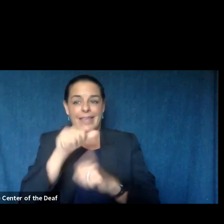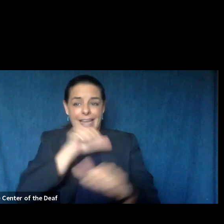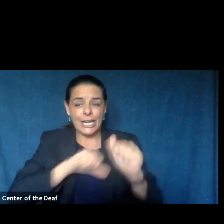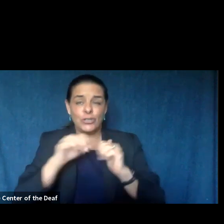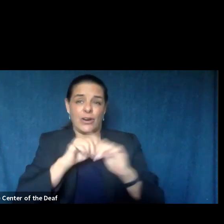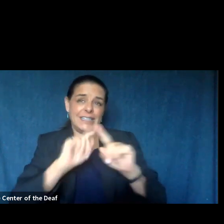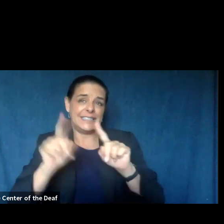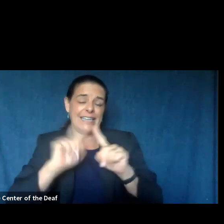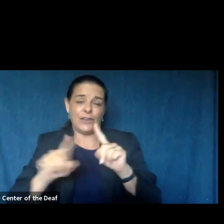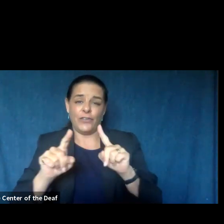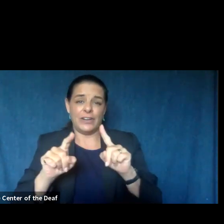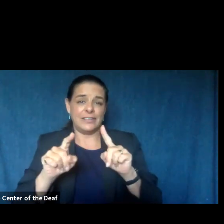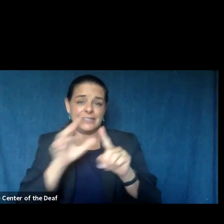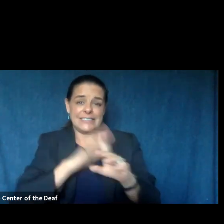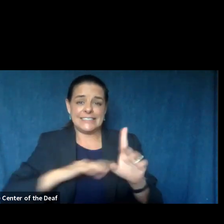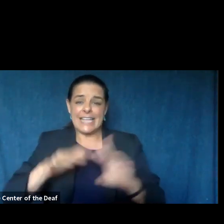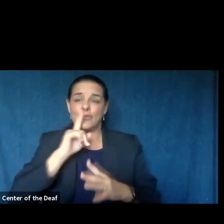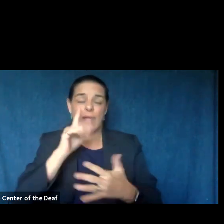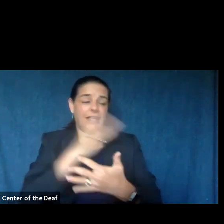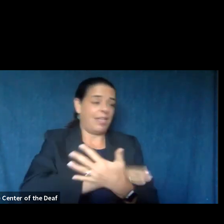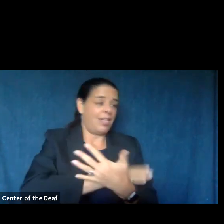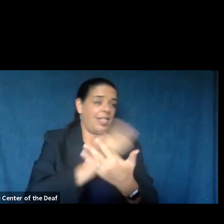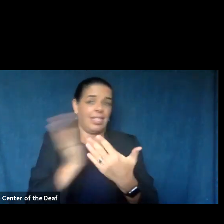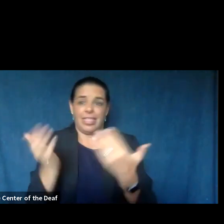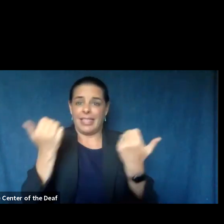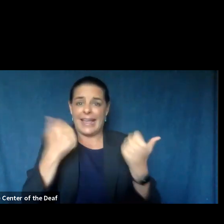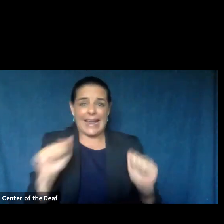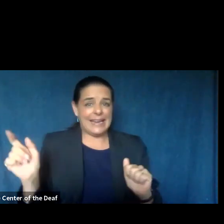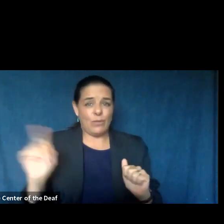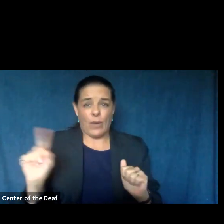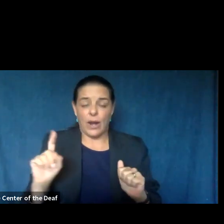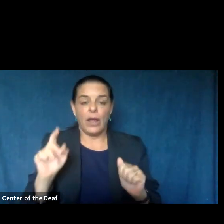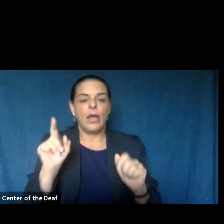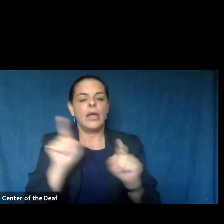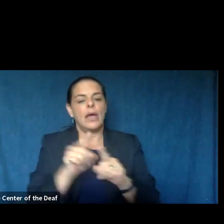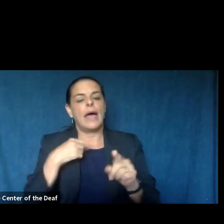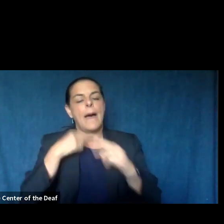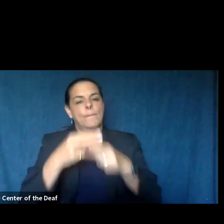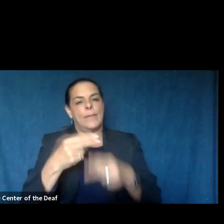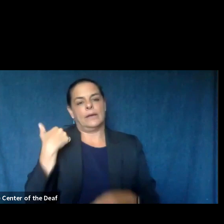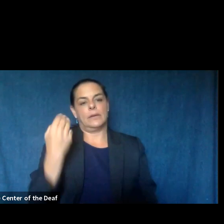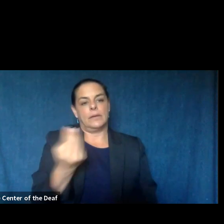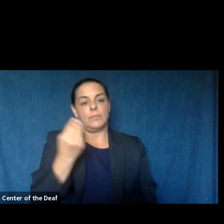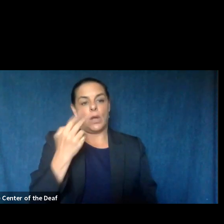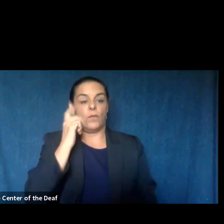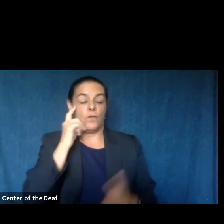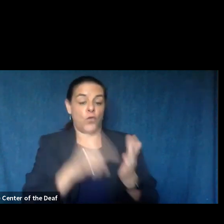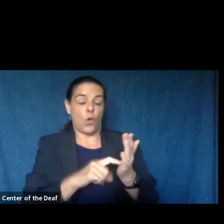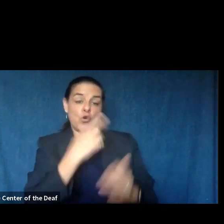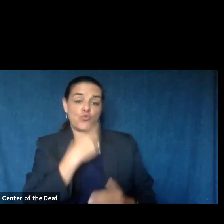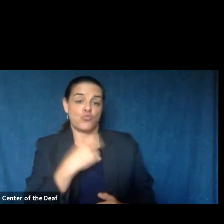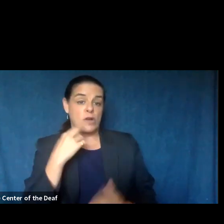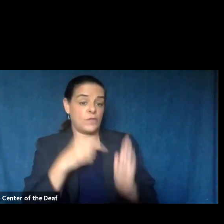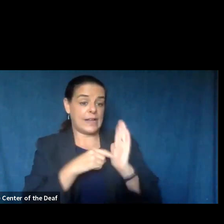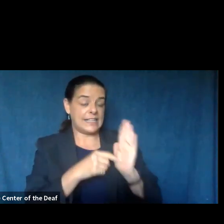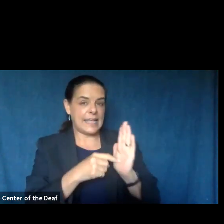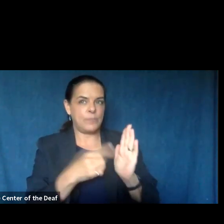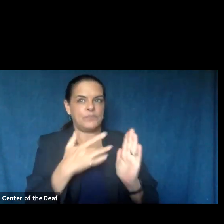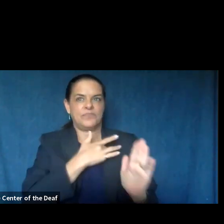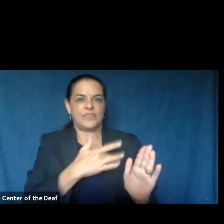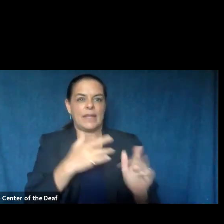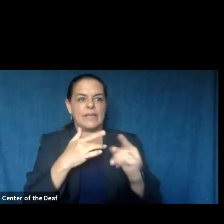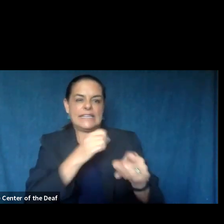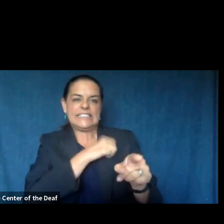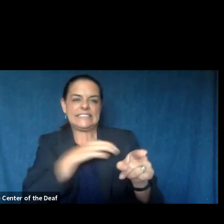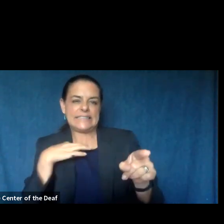runs the gamut. And so even when we have seen, as I mentioned on Monday, restaurants, for example, it's typically around the staff members